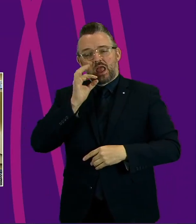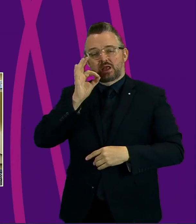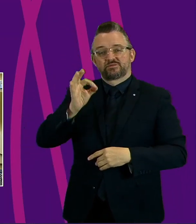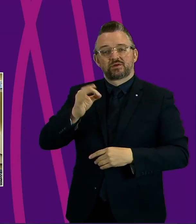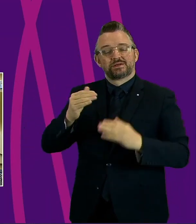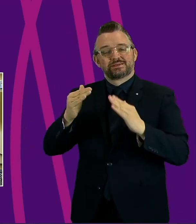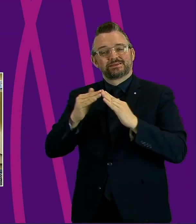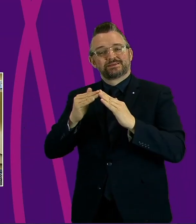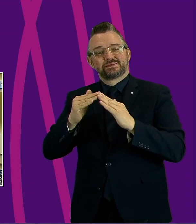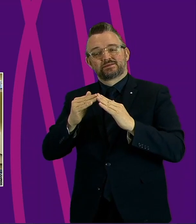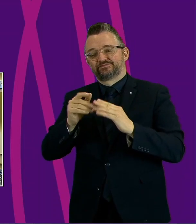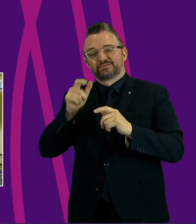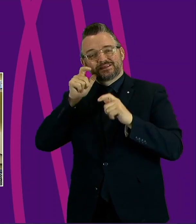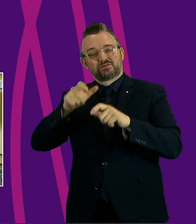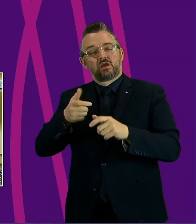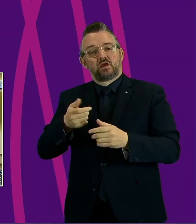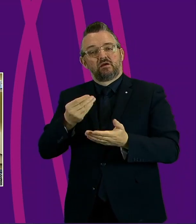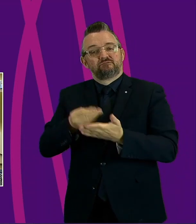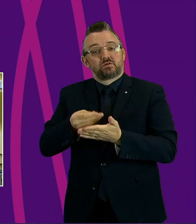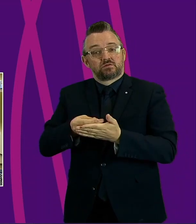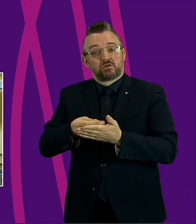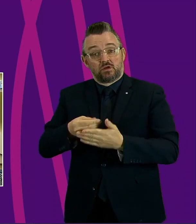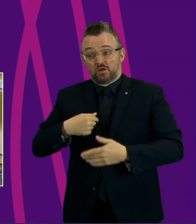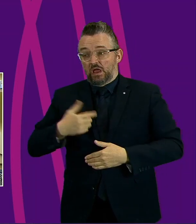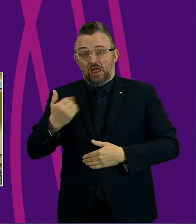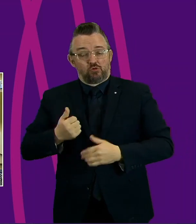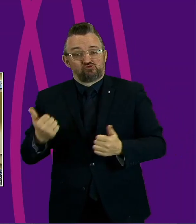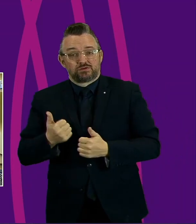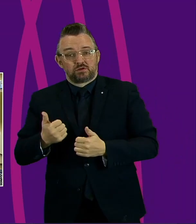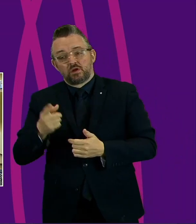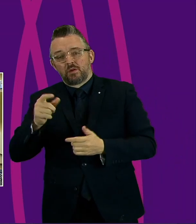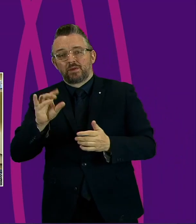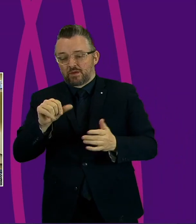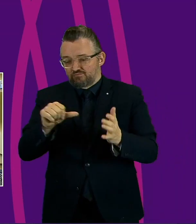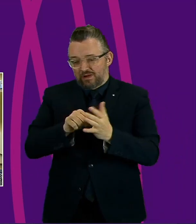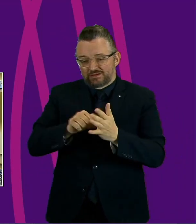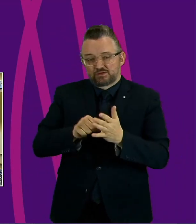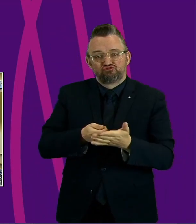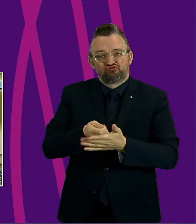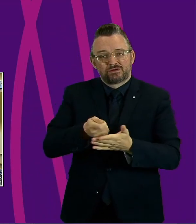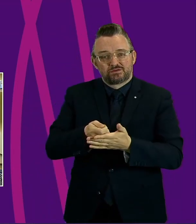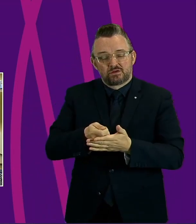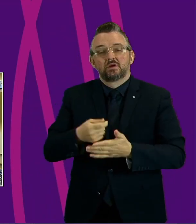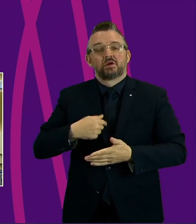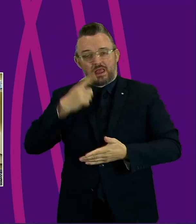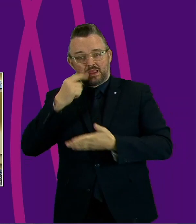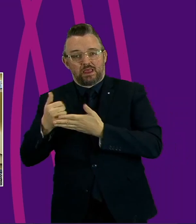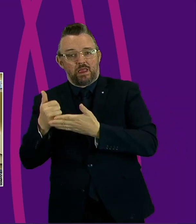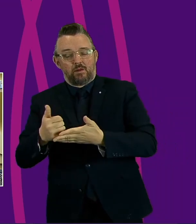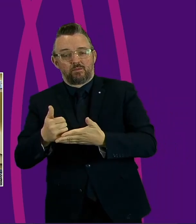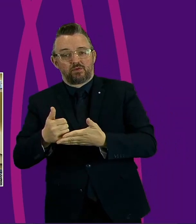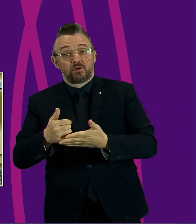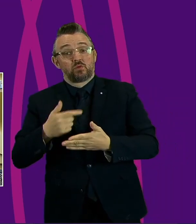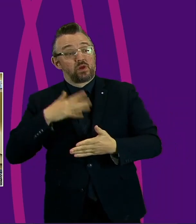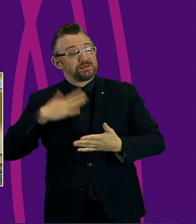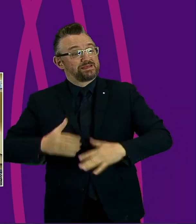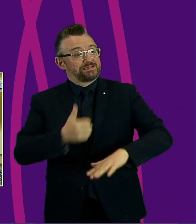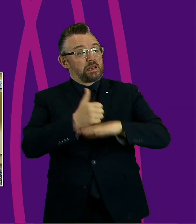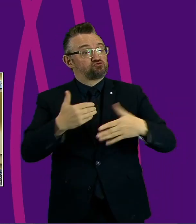already provide financial assistance to people who have difficulties paying rent through discretionary housing payments. We don't need to establish a new fund.